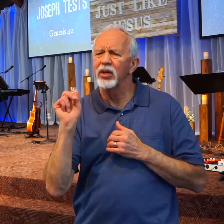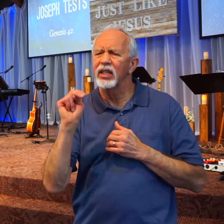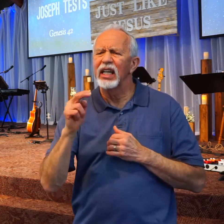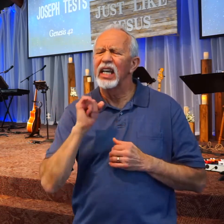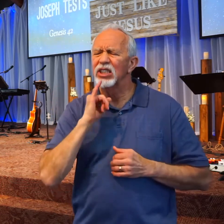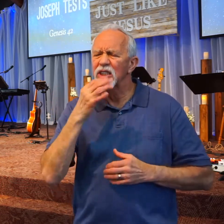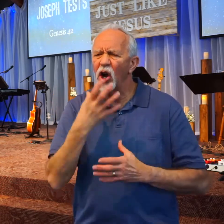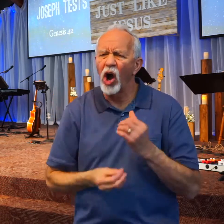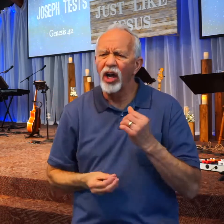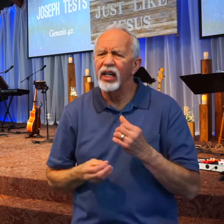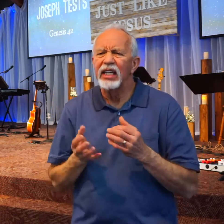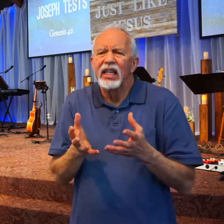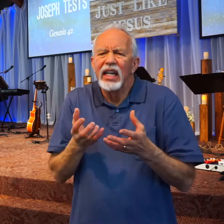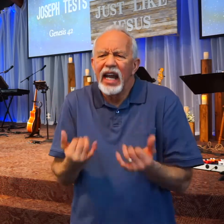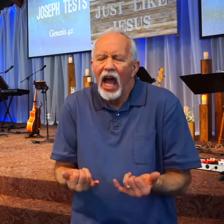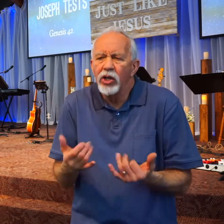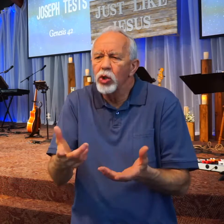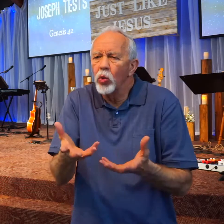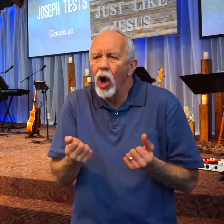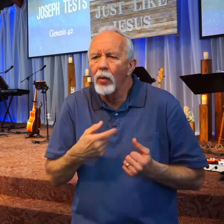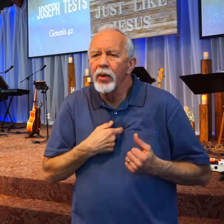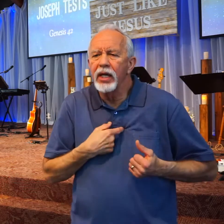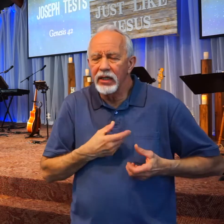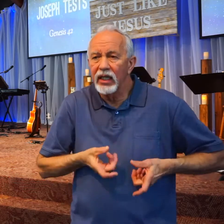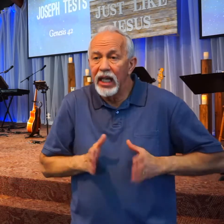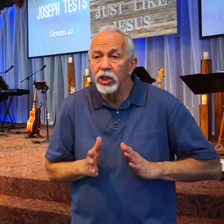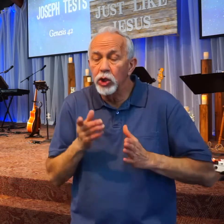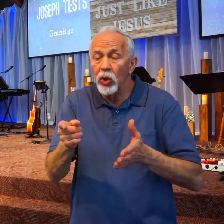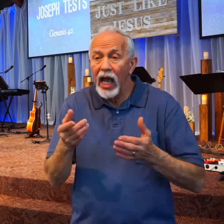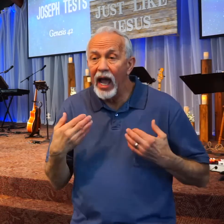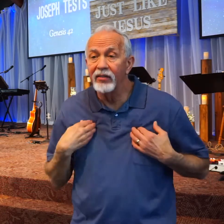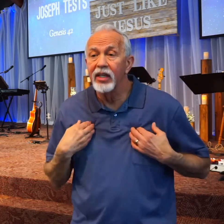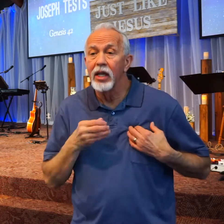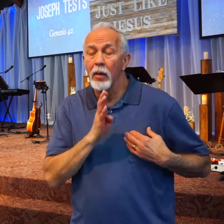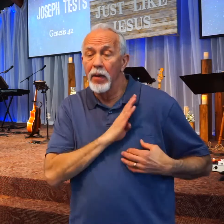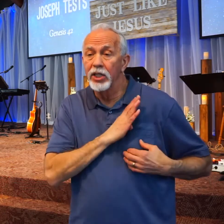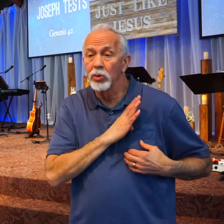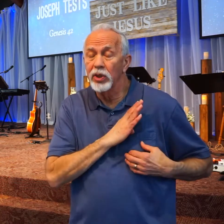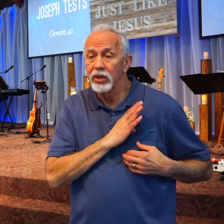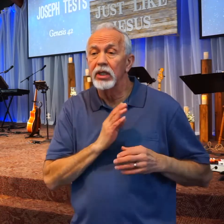him, even to his brothers, saying, if you take Benjamin, I'm childless.